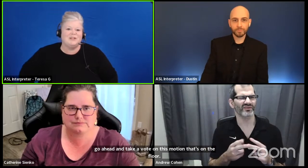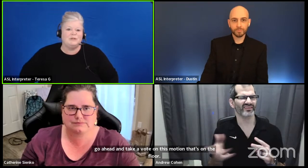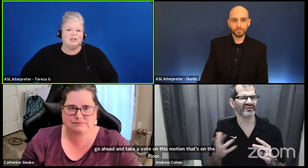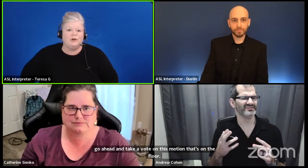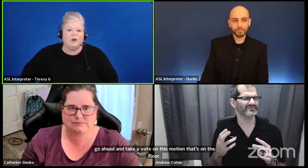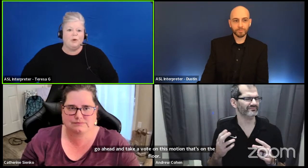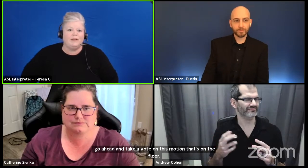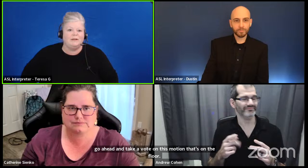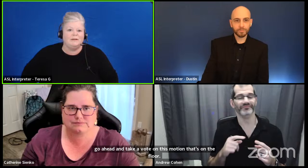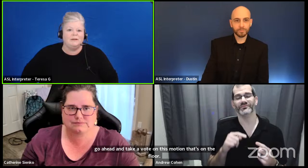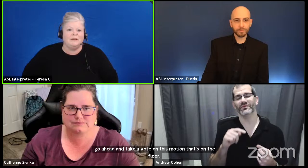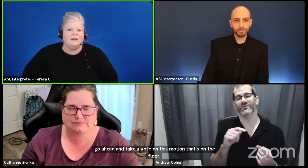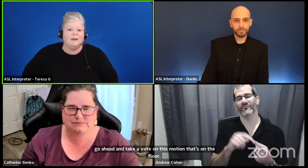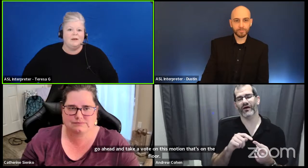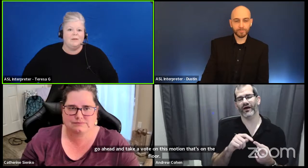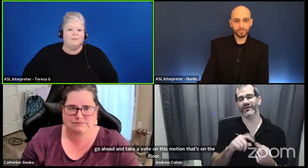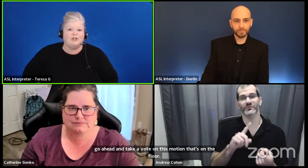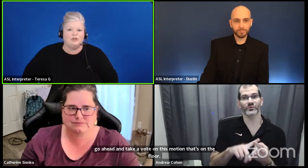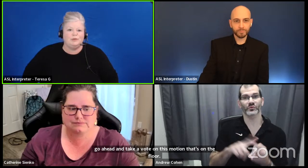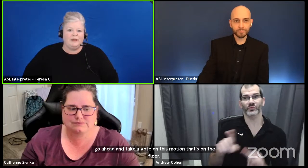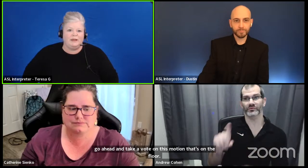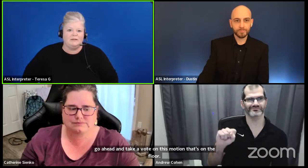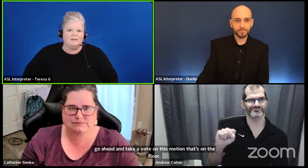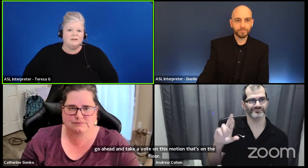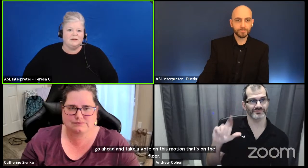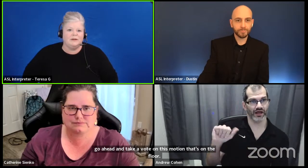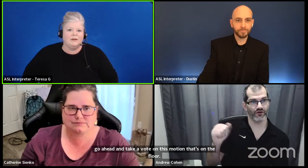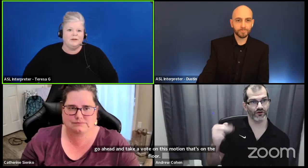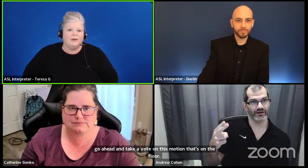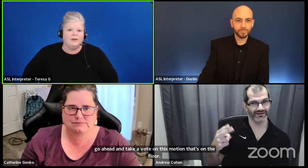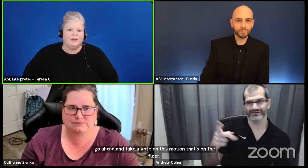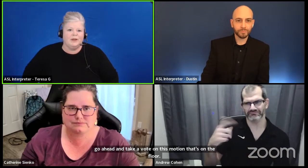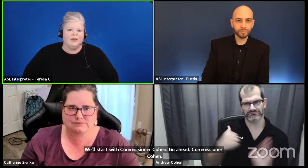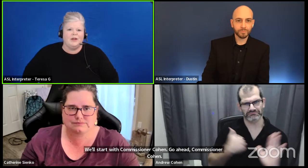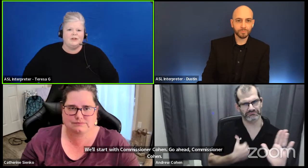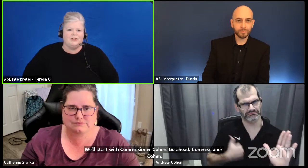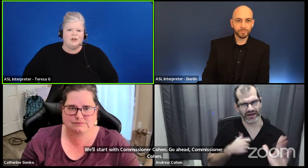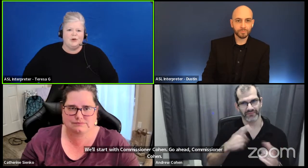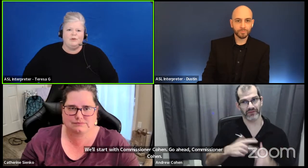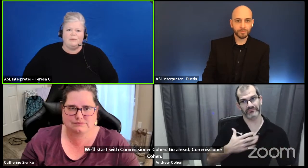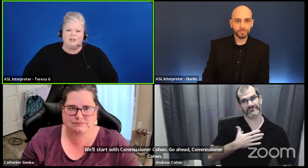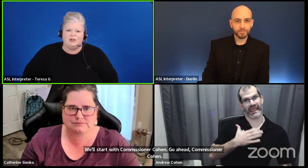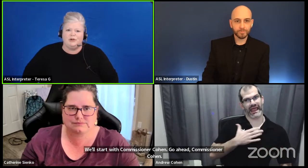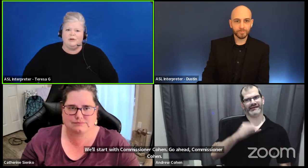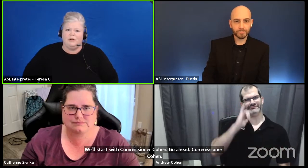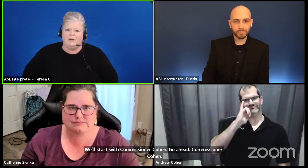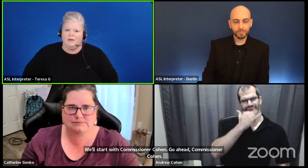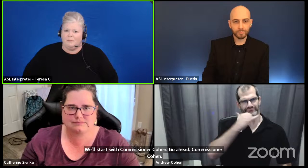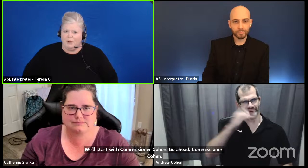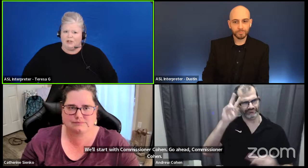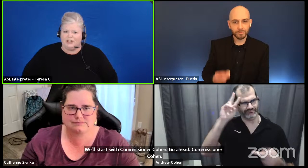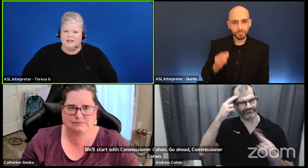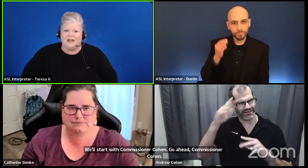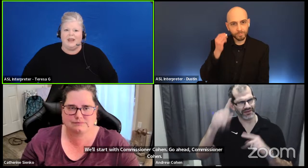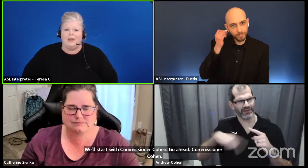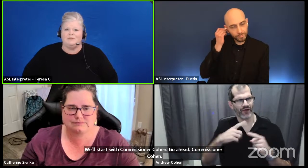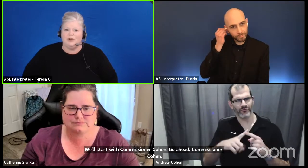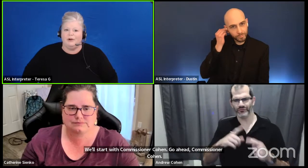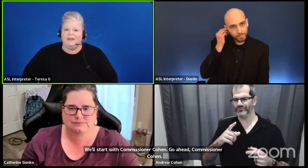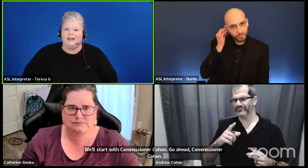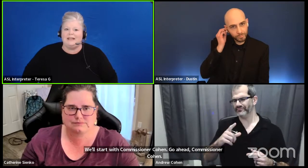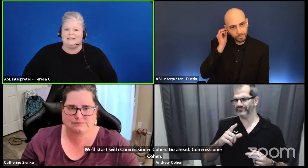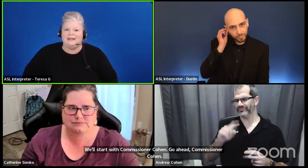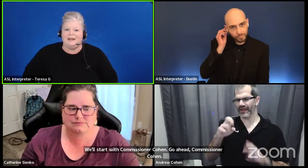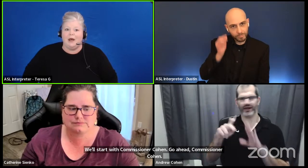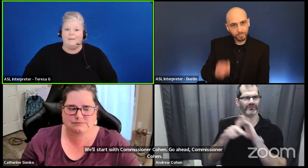This is Commissioner Cohen. 2 things. So Commissioner Markjack, I am